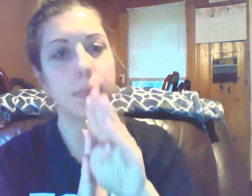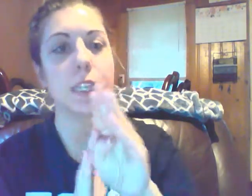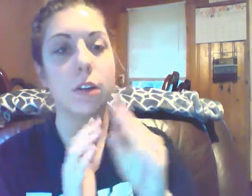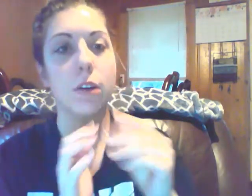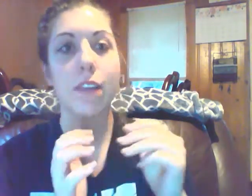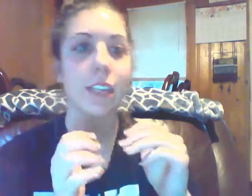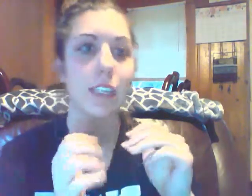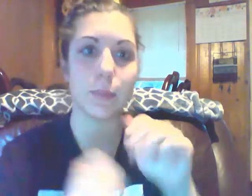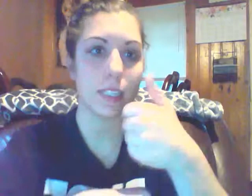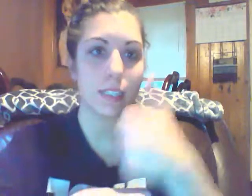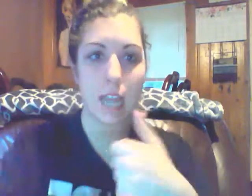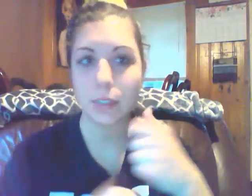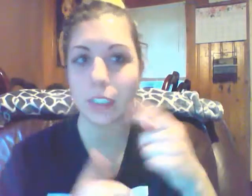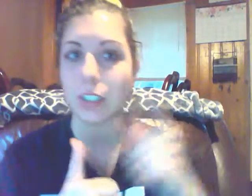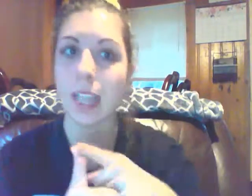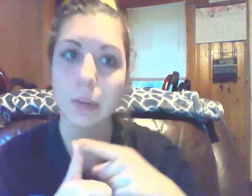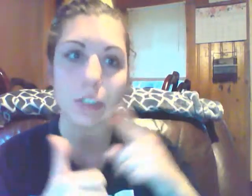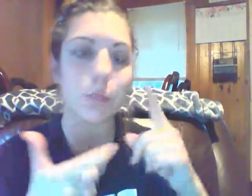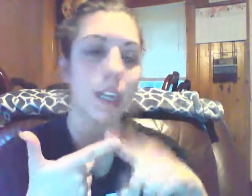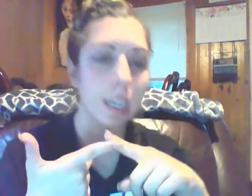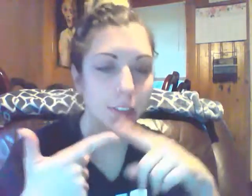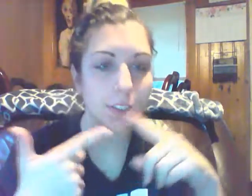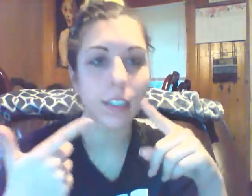developing, everything's being established. Language, behavior,